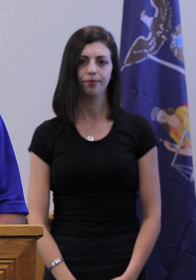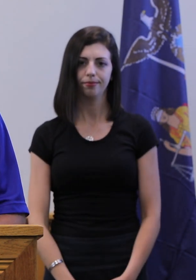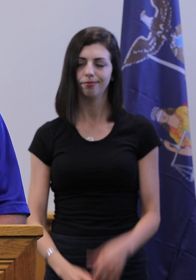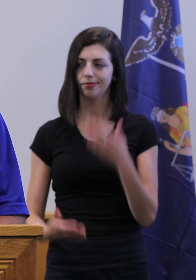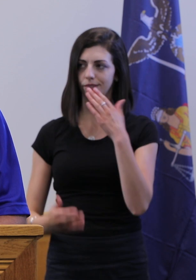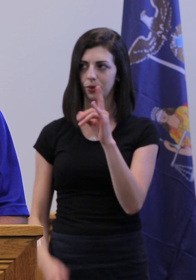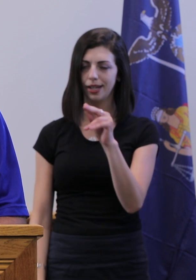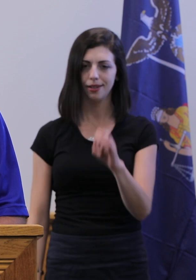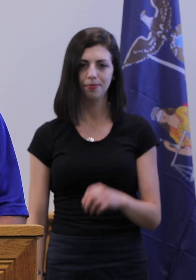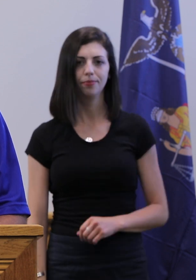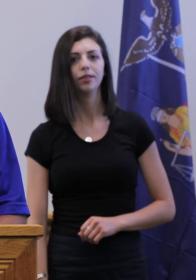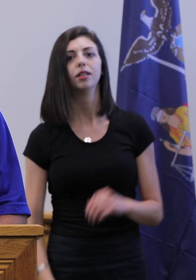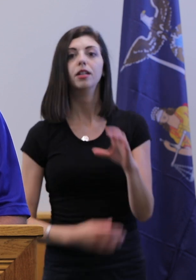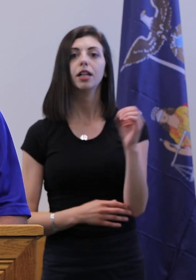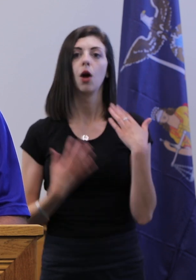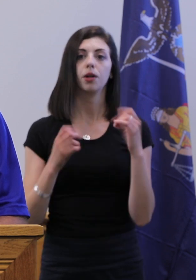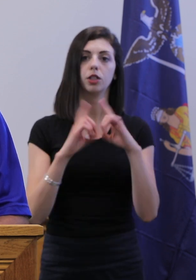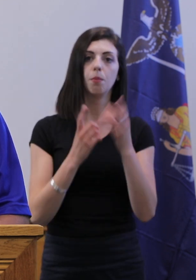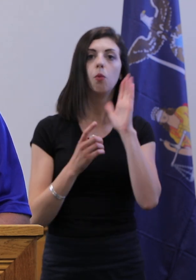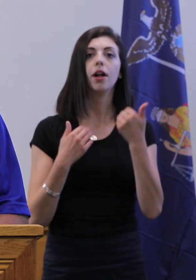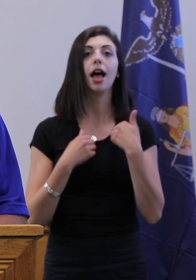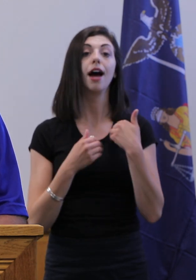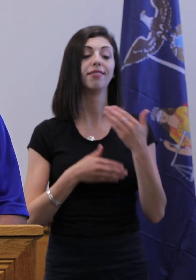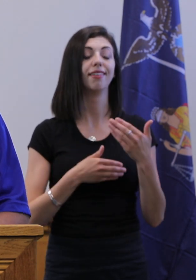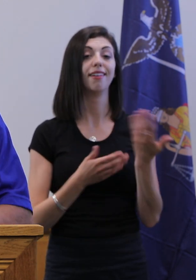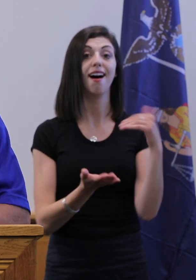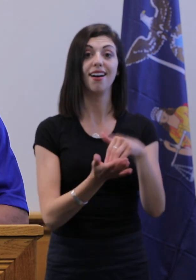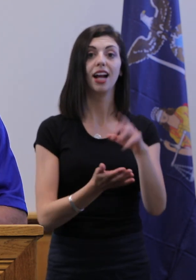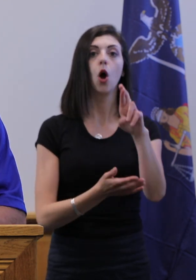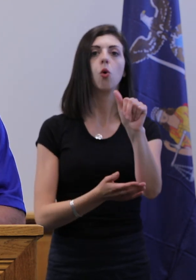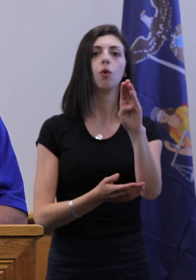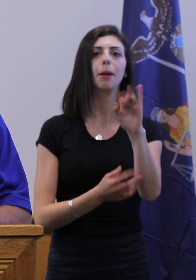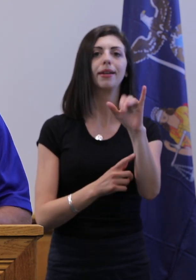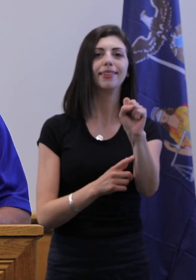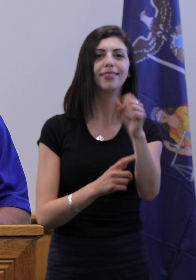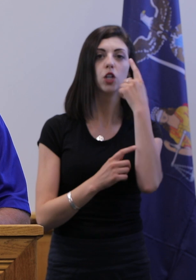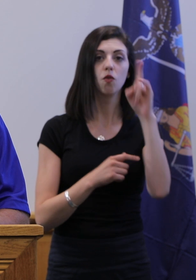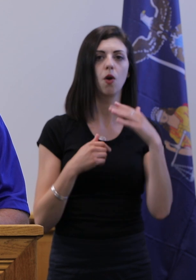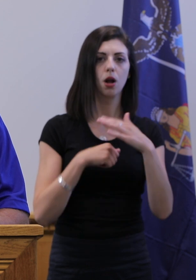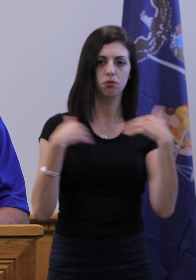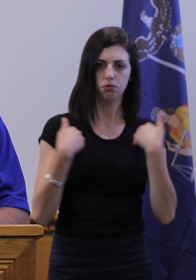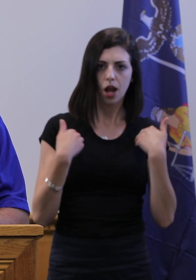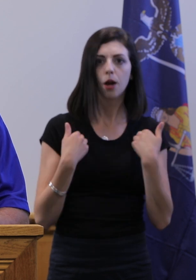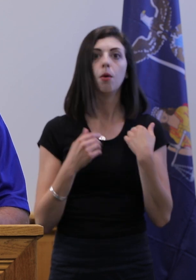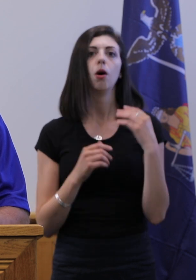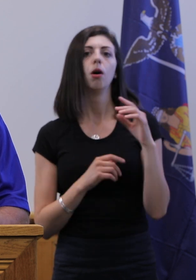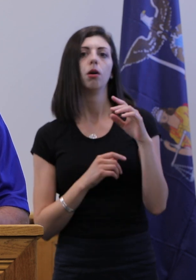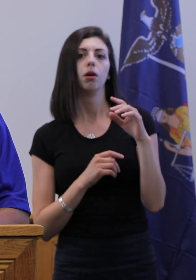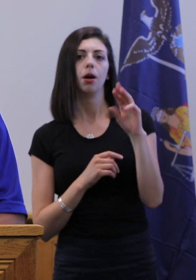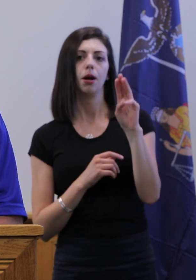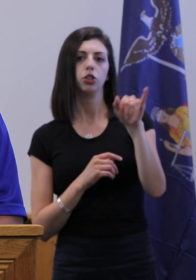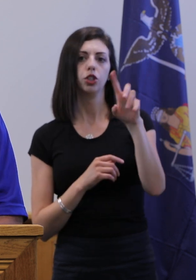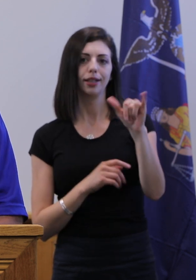Thank you, Diane. The County Health Department will hold its next rabies clinic Wednesday, July 15th at the Hannibal Town Highway Garage.